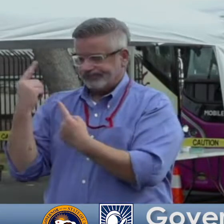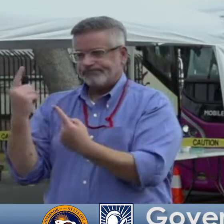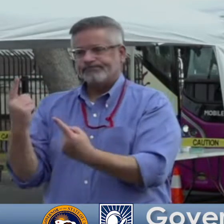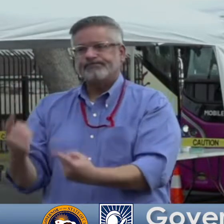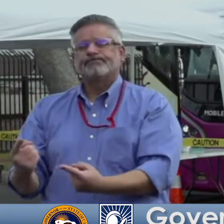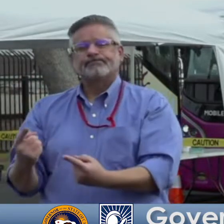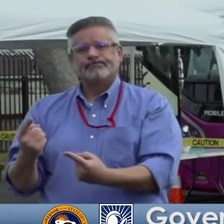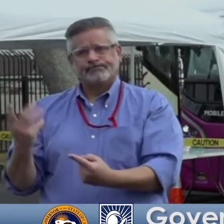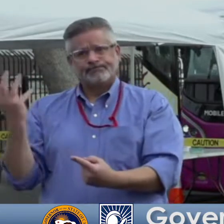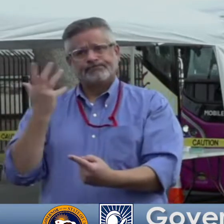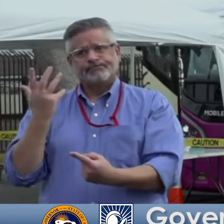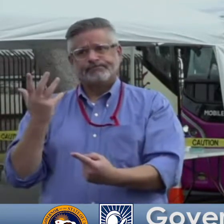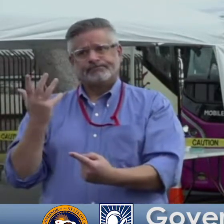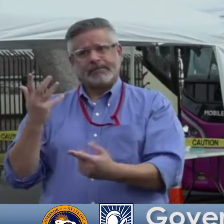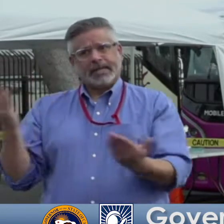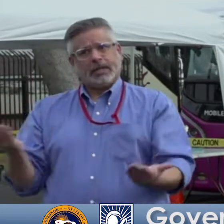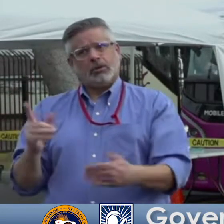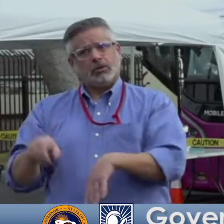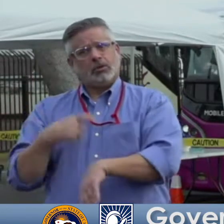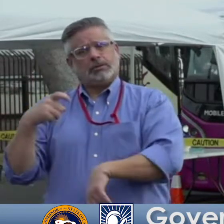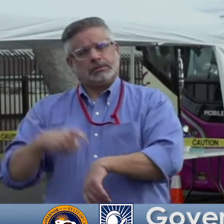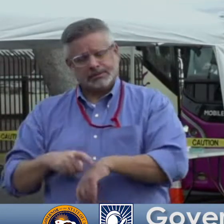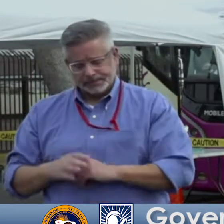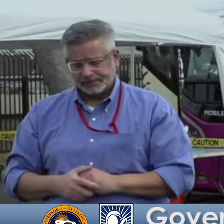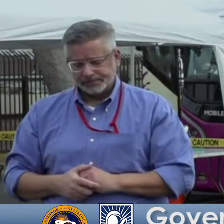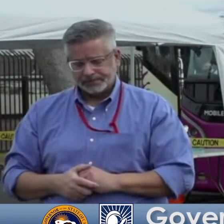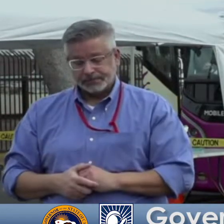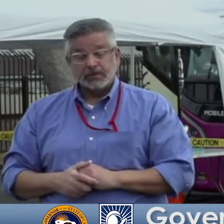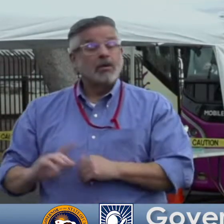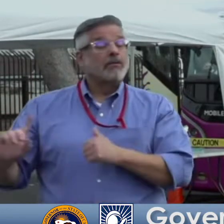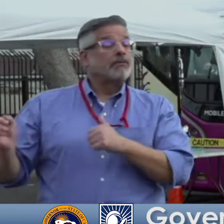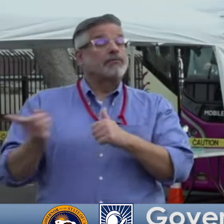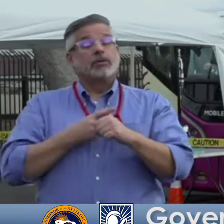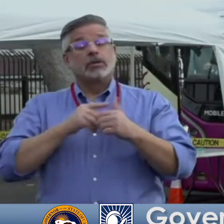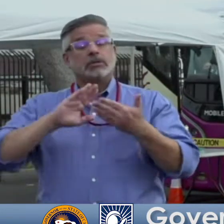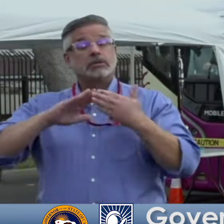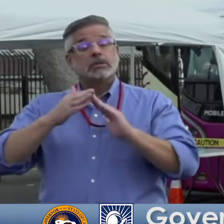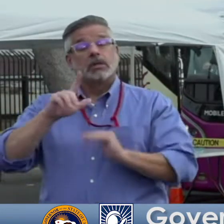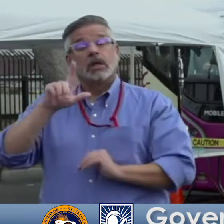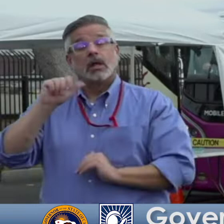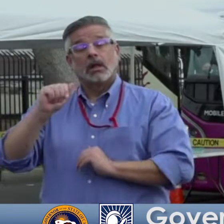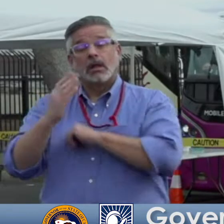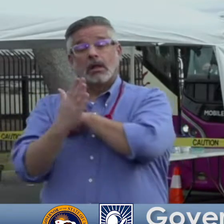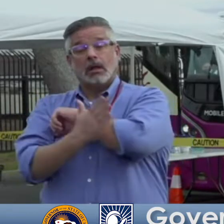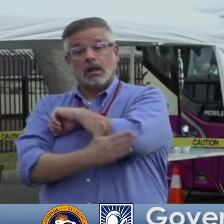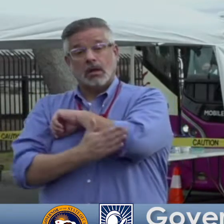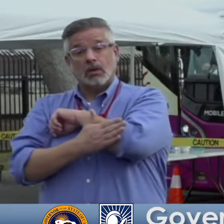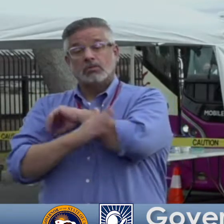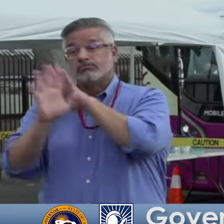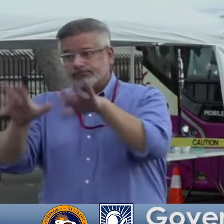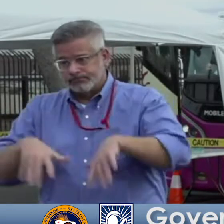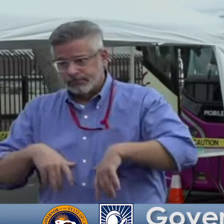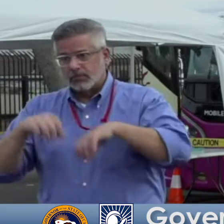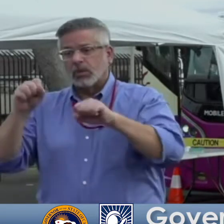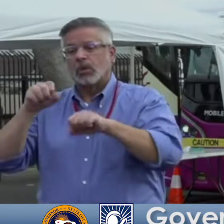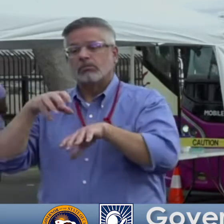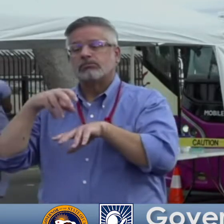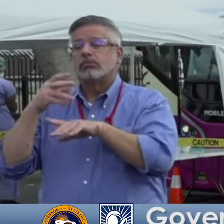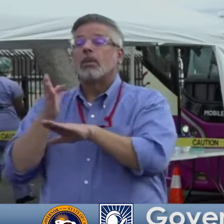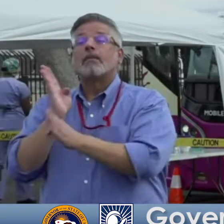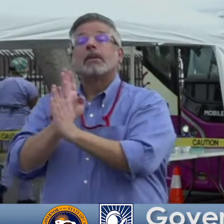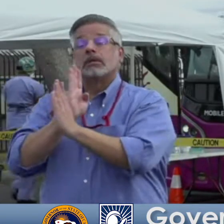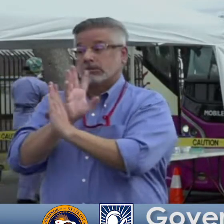Park for quite some time now. In fact, we were the first city in Los Angeles County to host a mobile